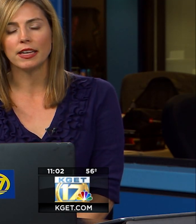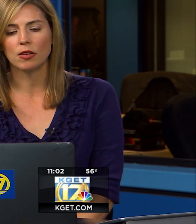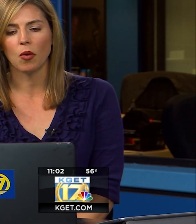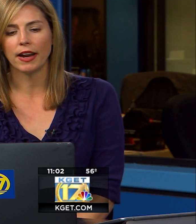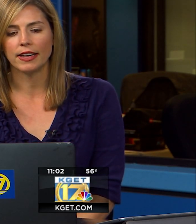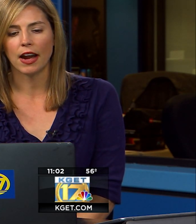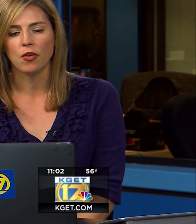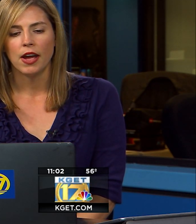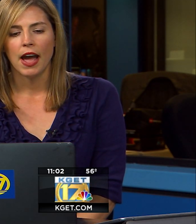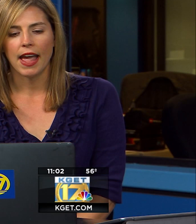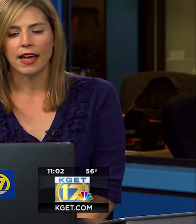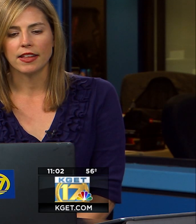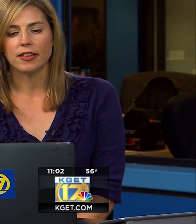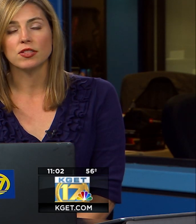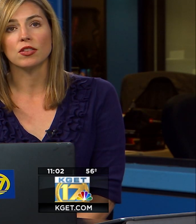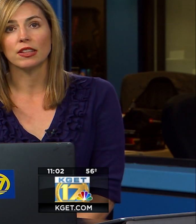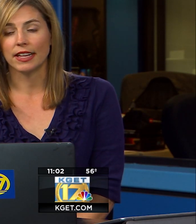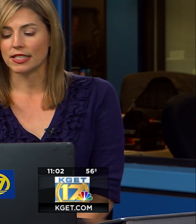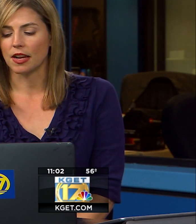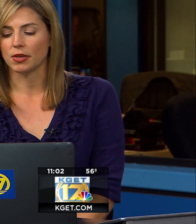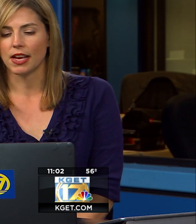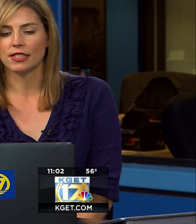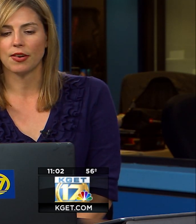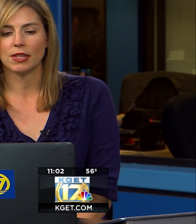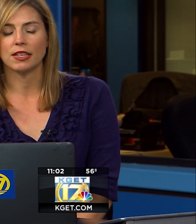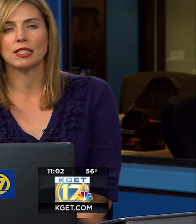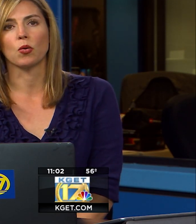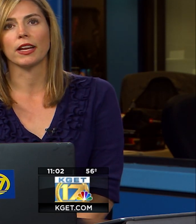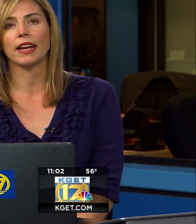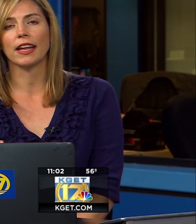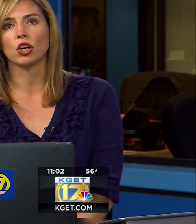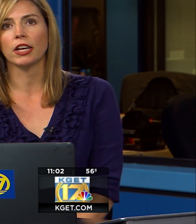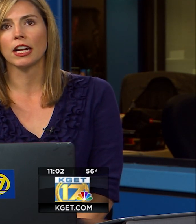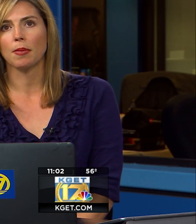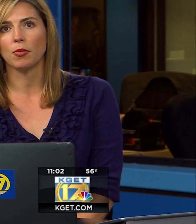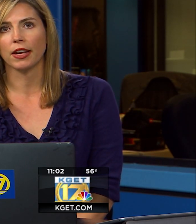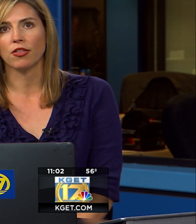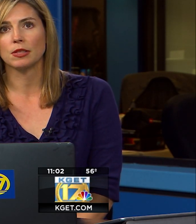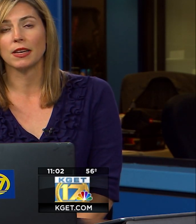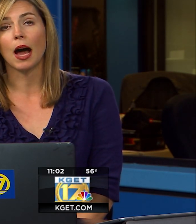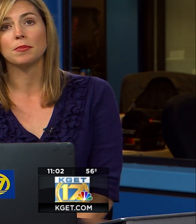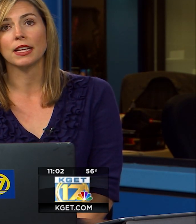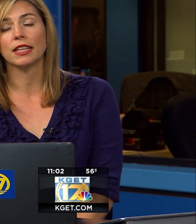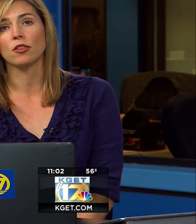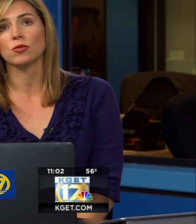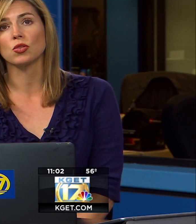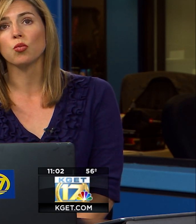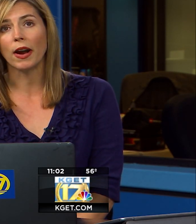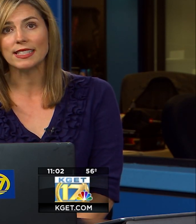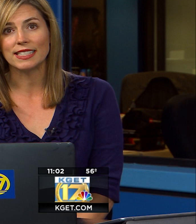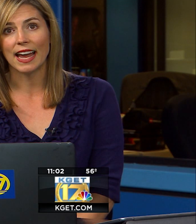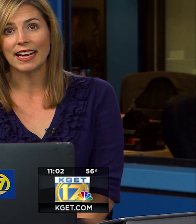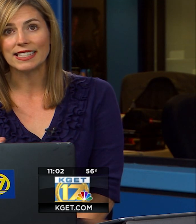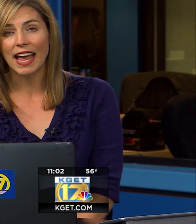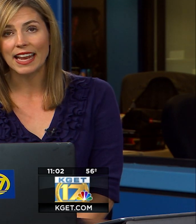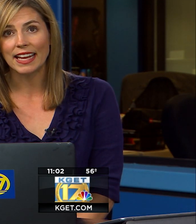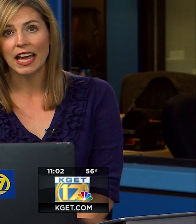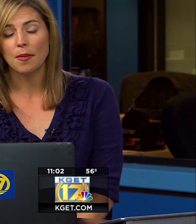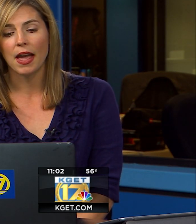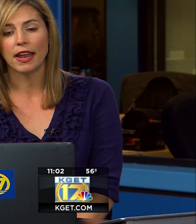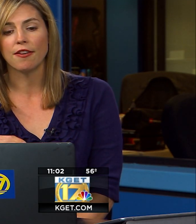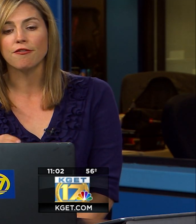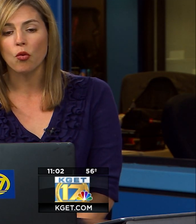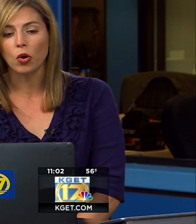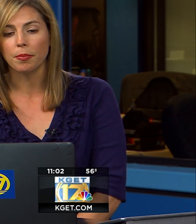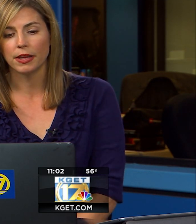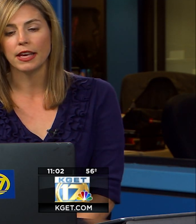tests pending right now, and these are the latest numbers as of updated this morning. Again, Kern County Public Health has been updating those twice a day at 10